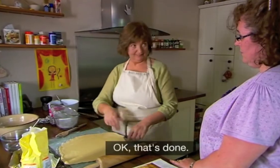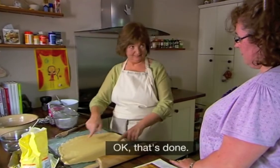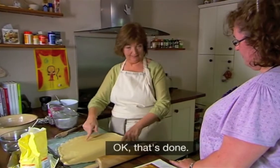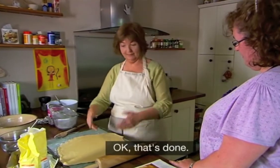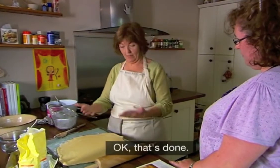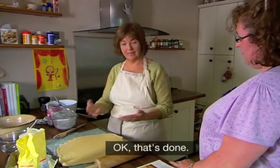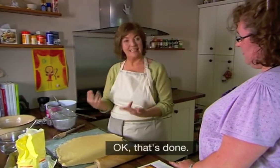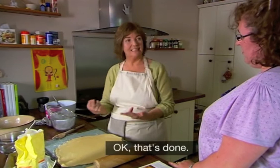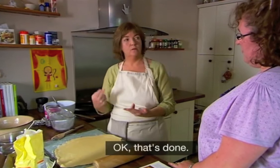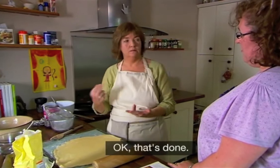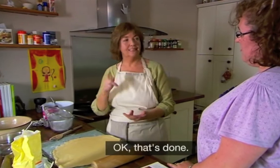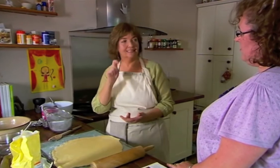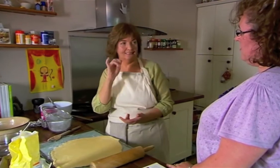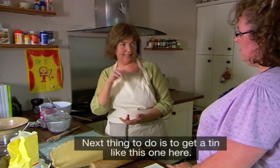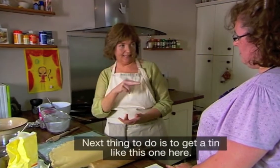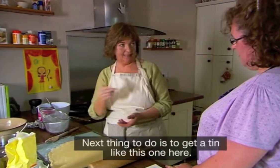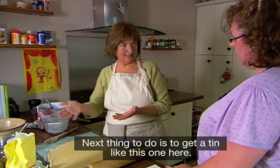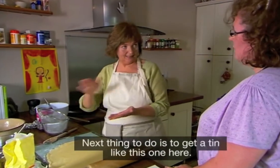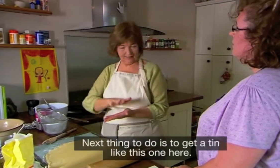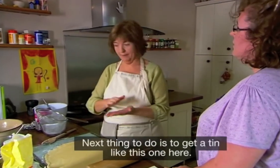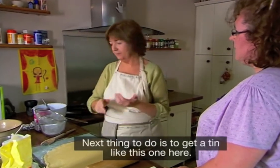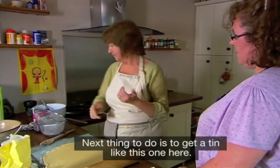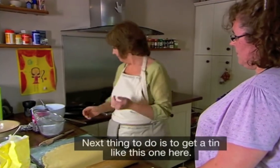Okay, that's done. Next thing to do is to get a tin,